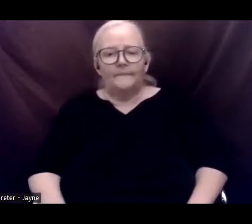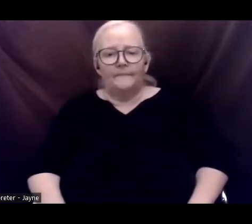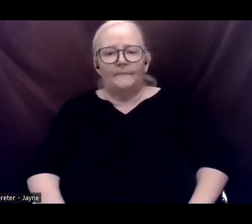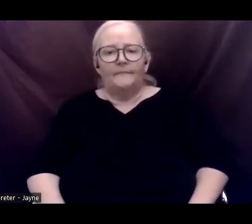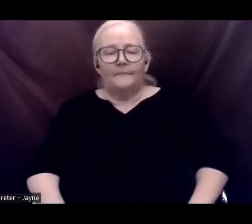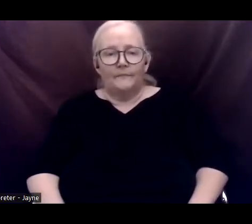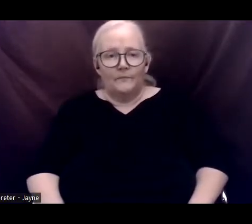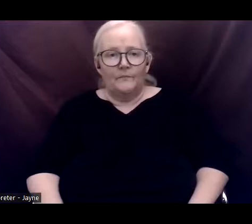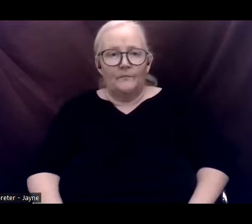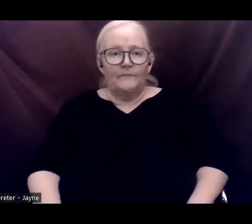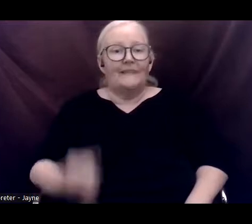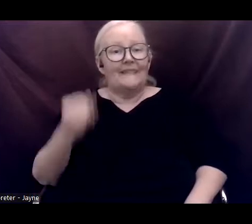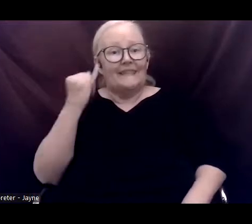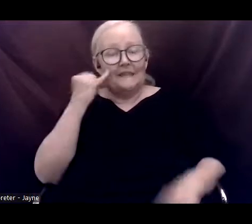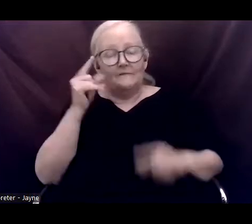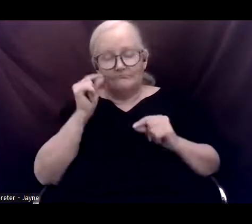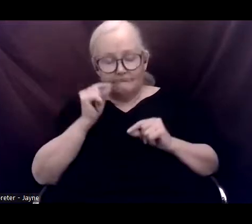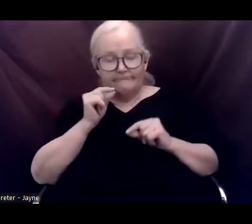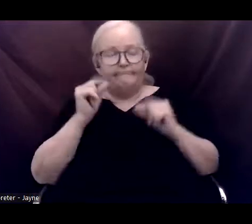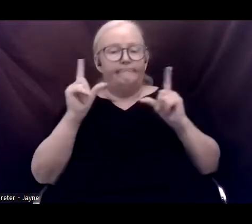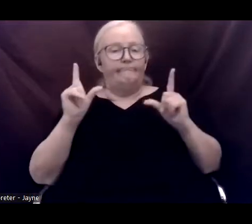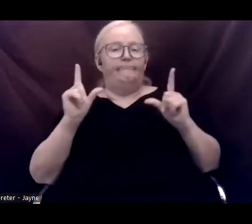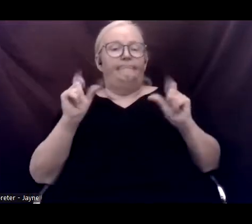If your eyes were closed, you may open them again.